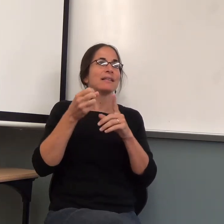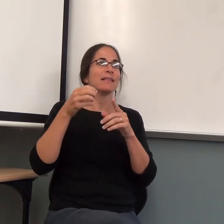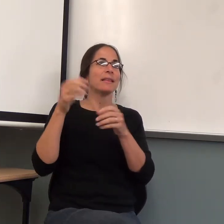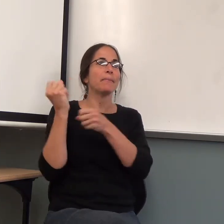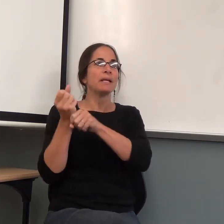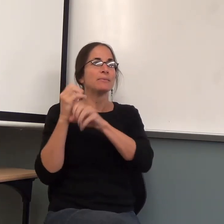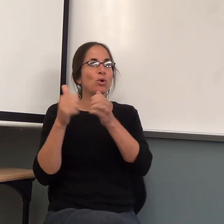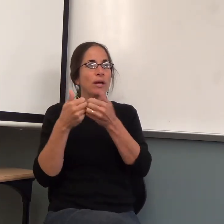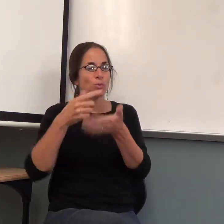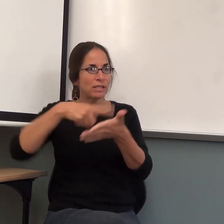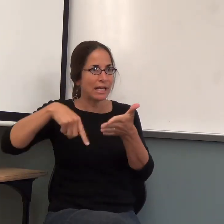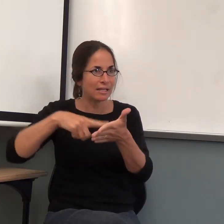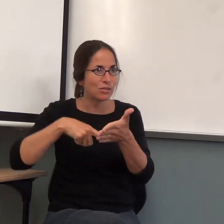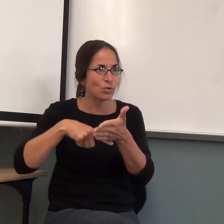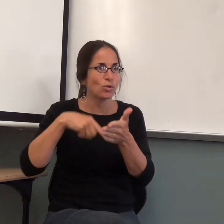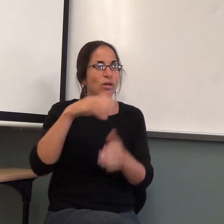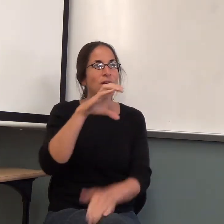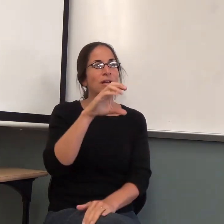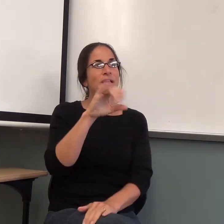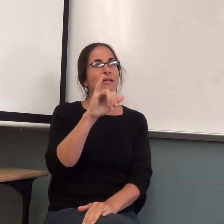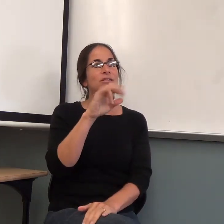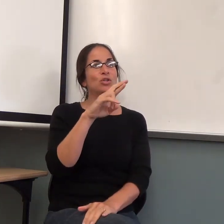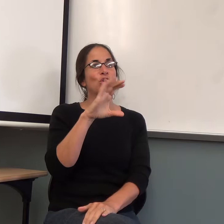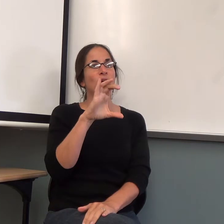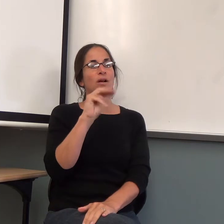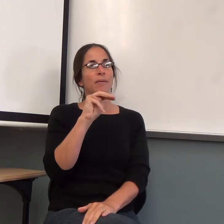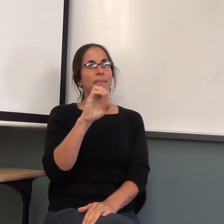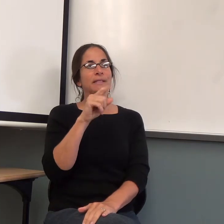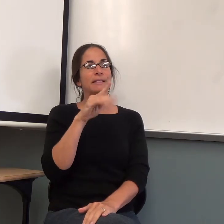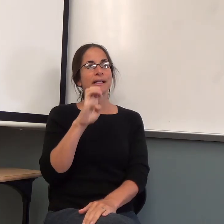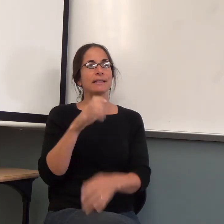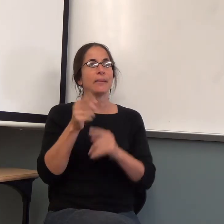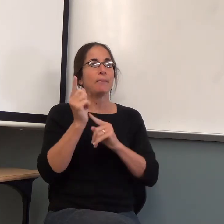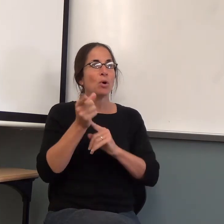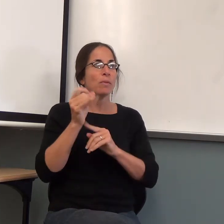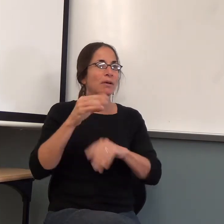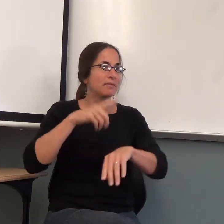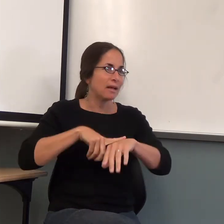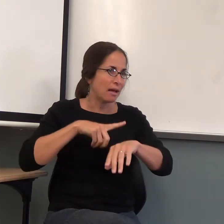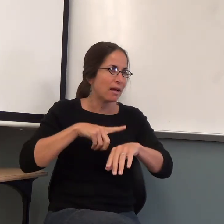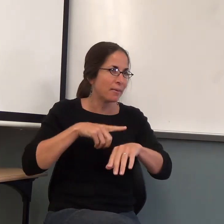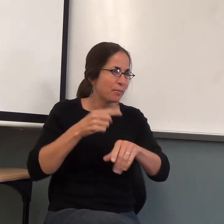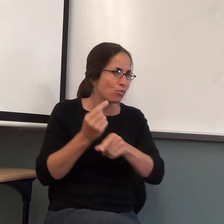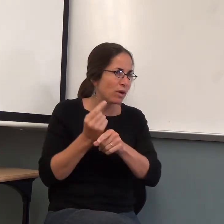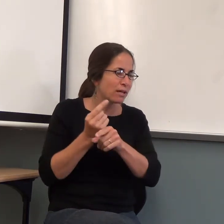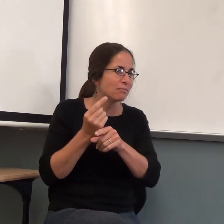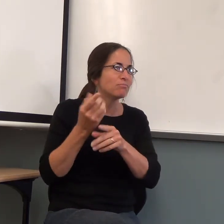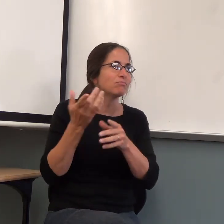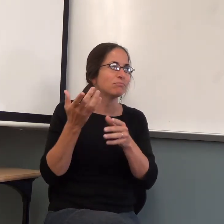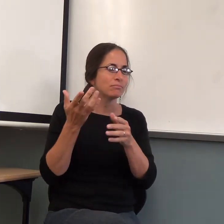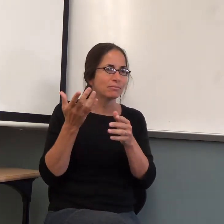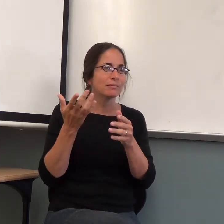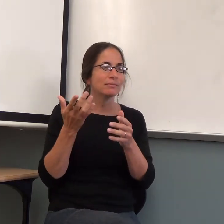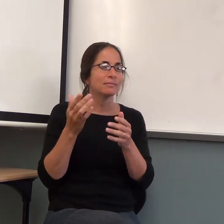a moment in time, isn't it? A time. Yeah, a moment in time. And a circumstance is things that relate to it, doesn't